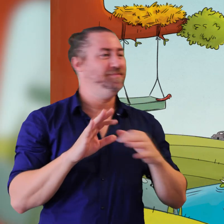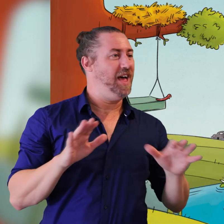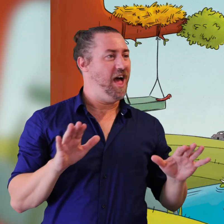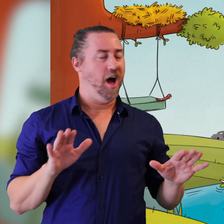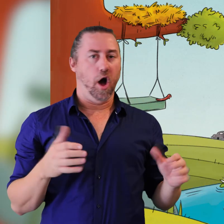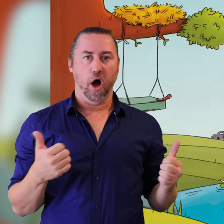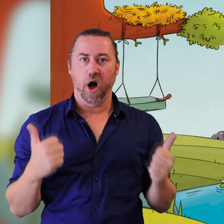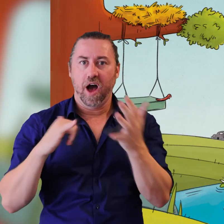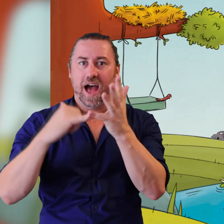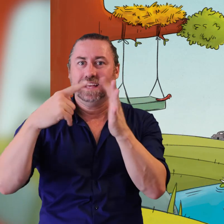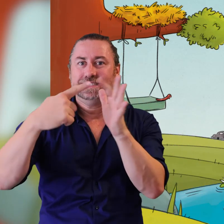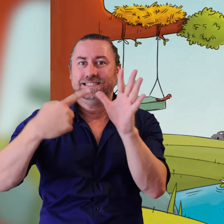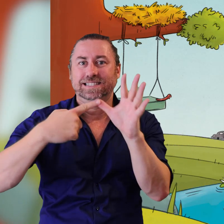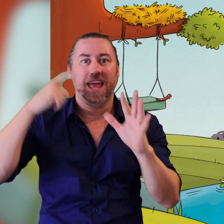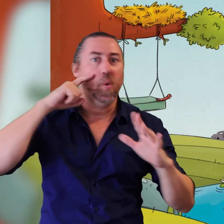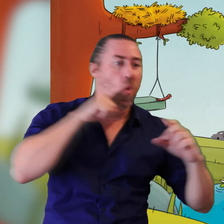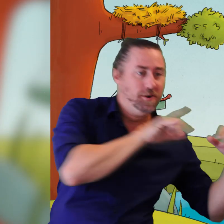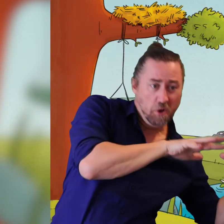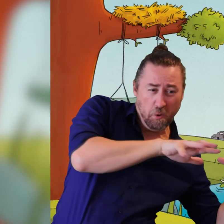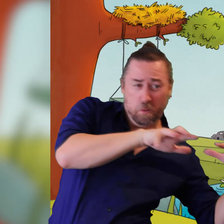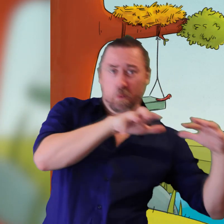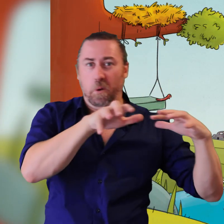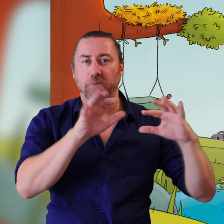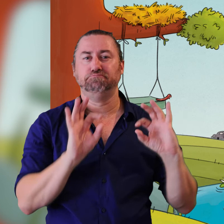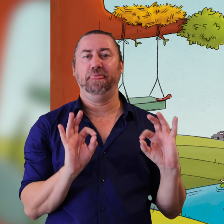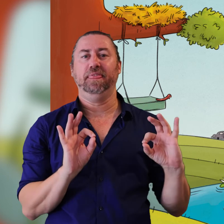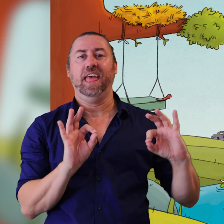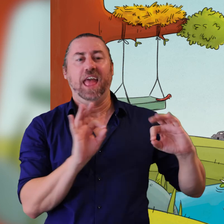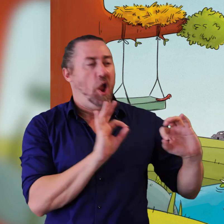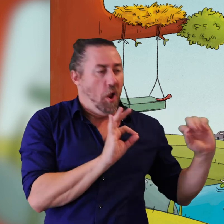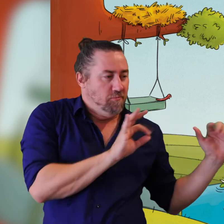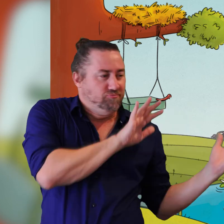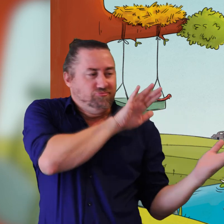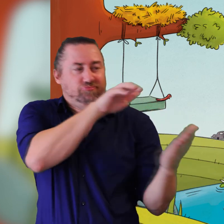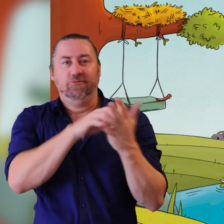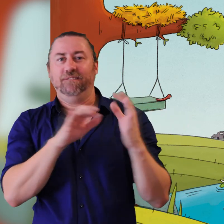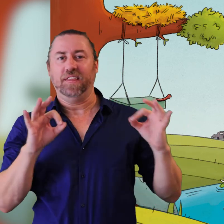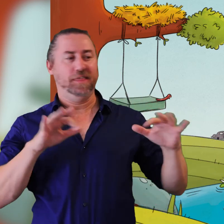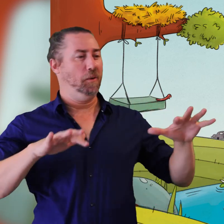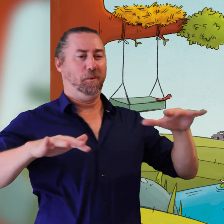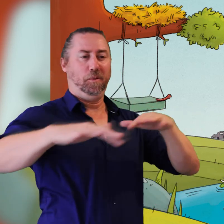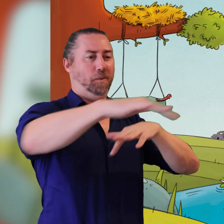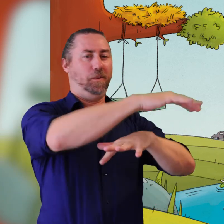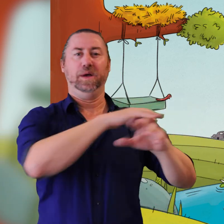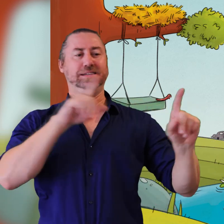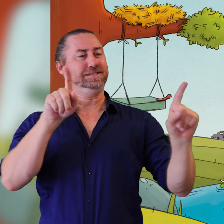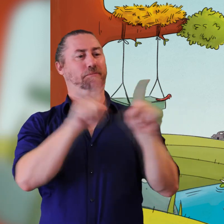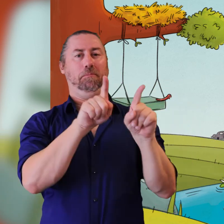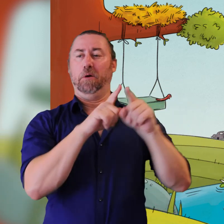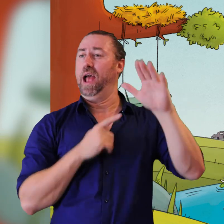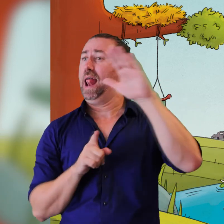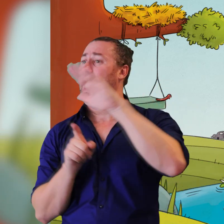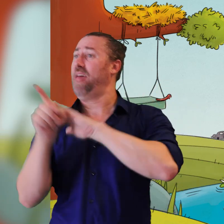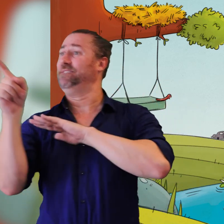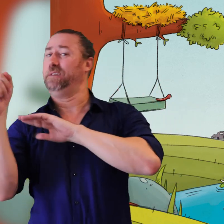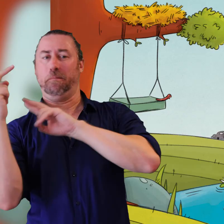Phew! What a relief! The seawater had not reached Birdie's tree or Mr Frog's pond.